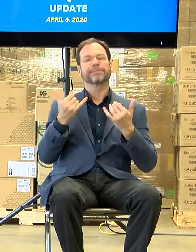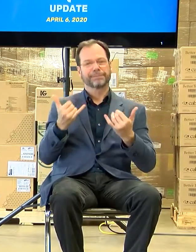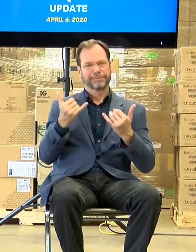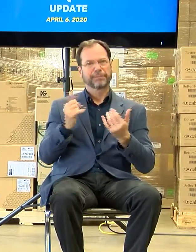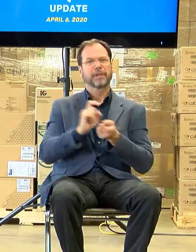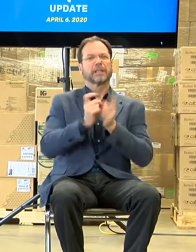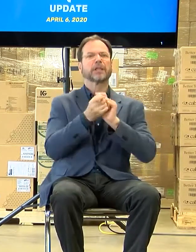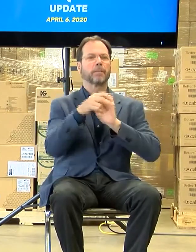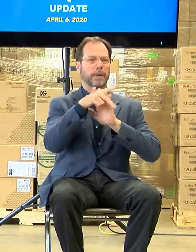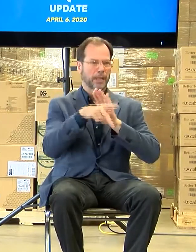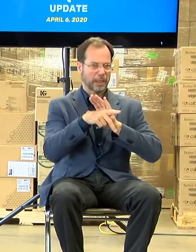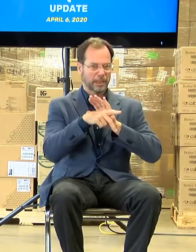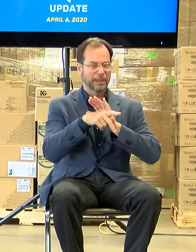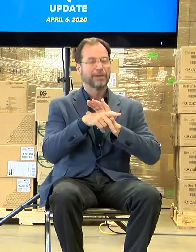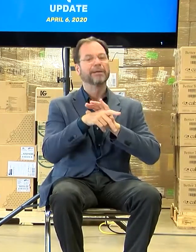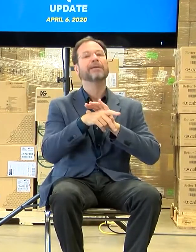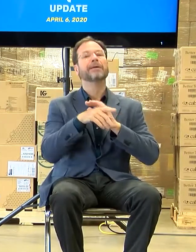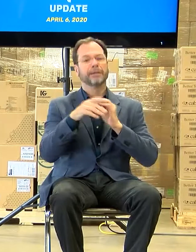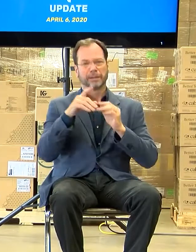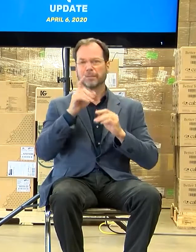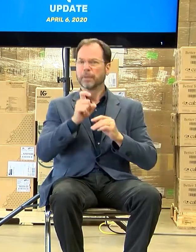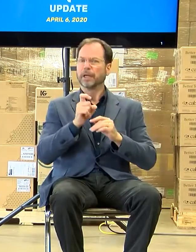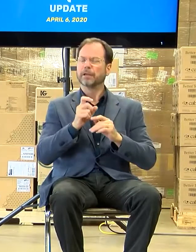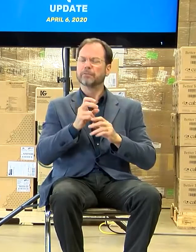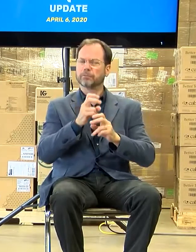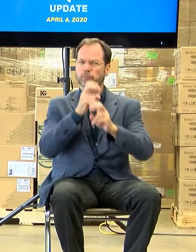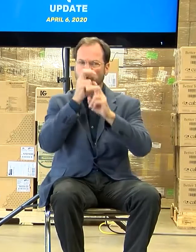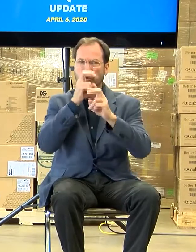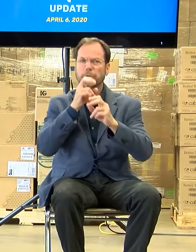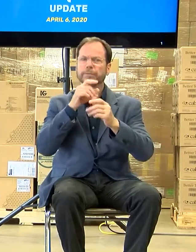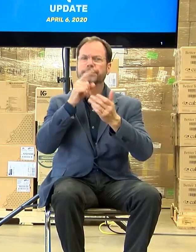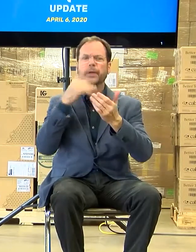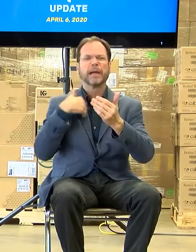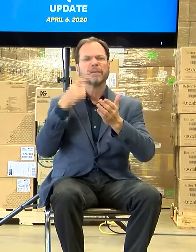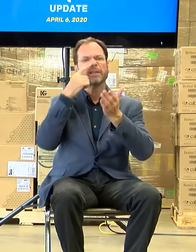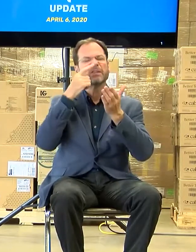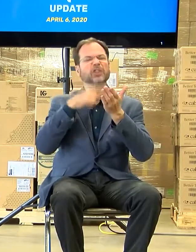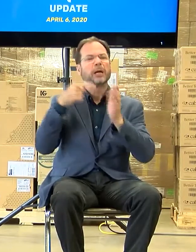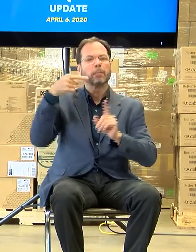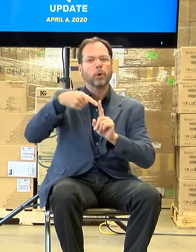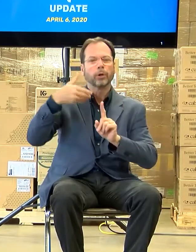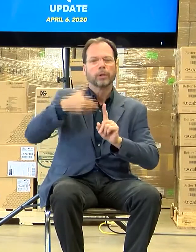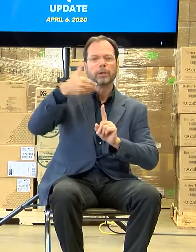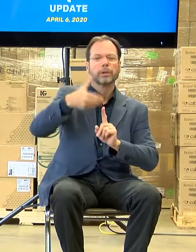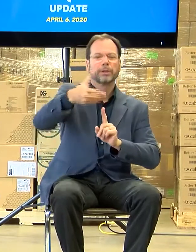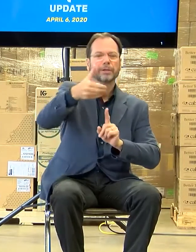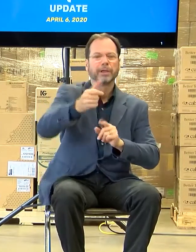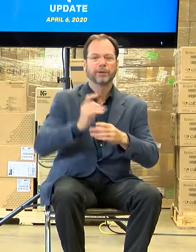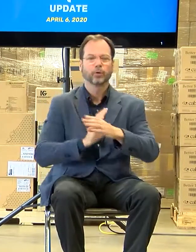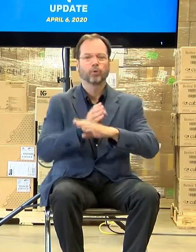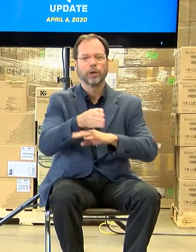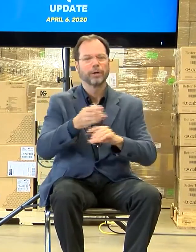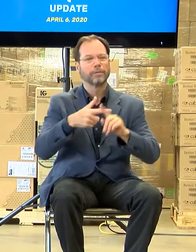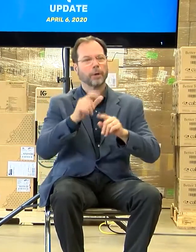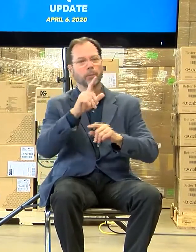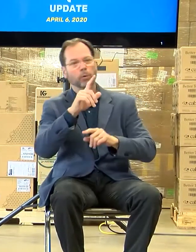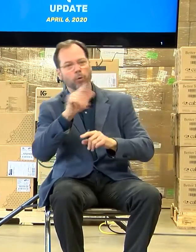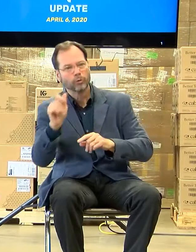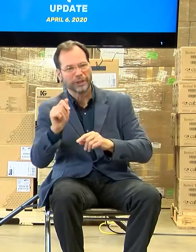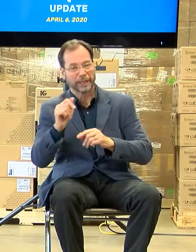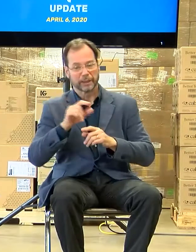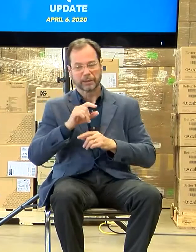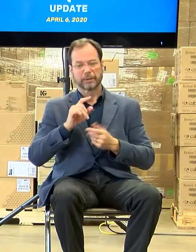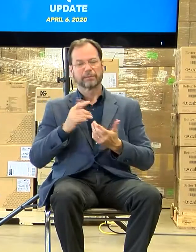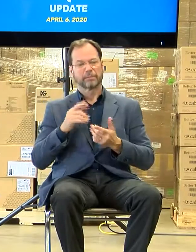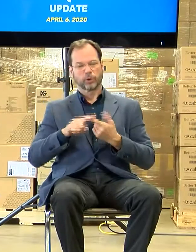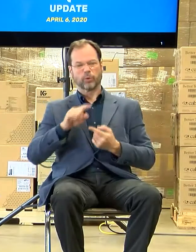that policy to increase enforcement by establishing checkpoints at all border crossings from Louisiana into the state of